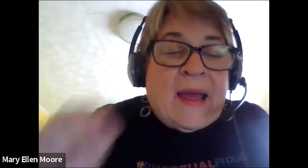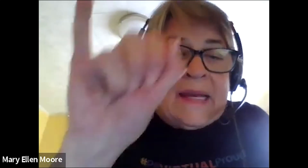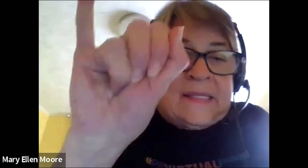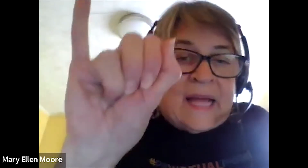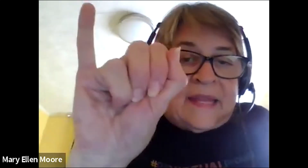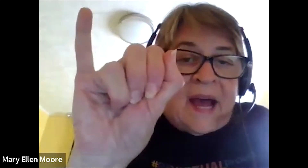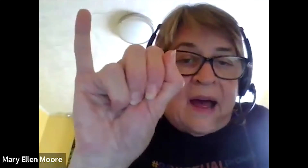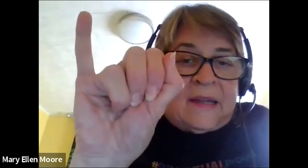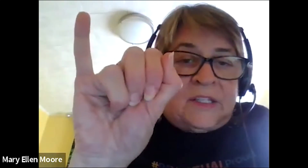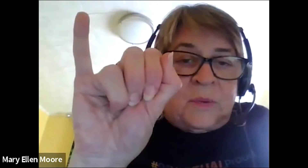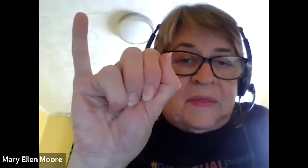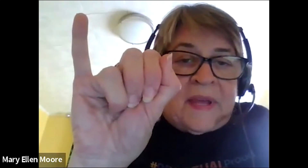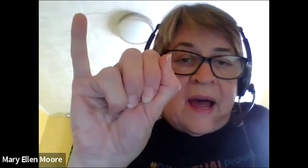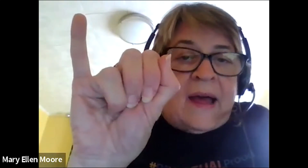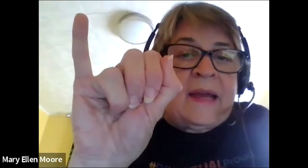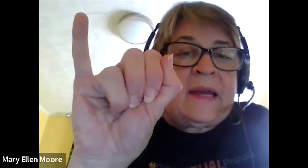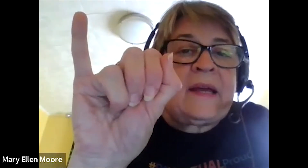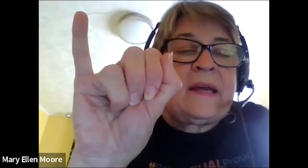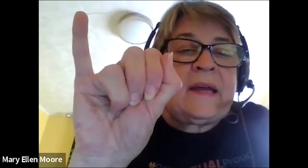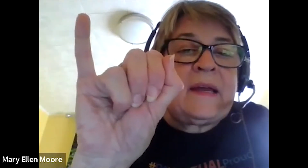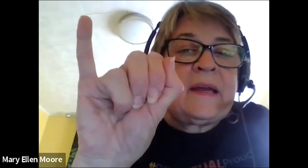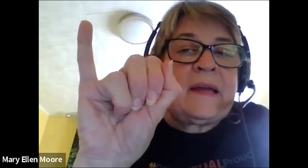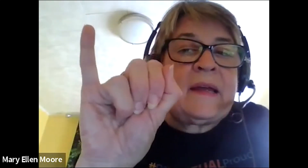I, is that the I? Do you want the I?